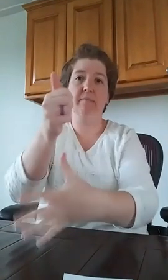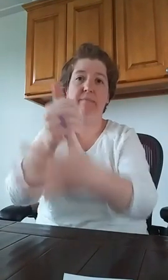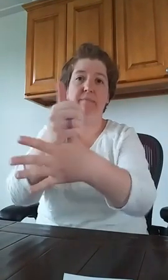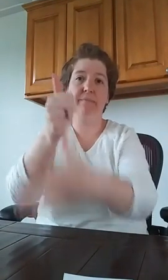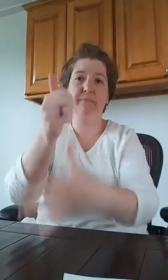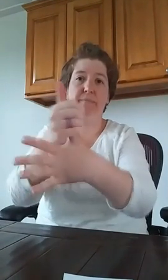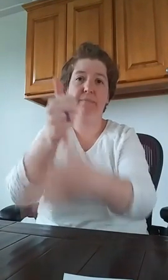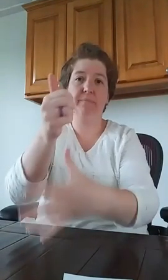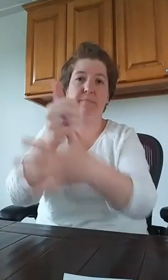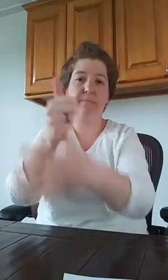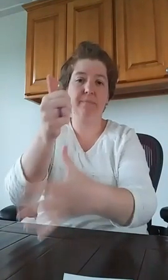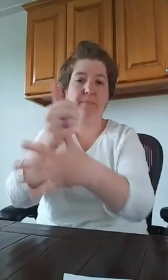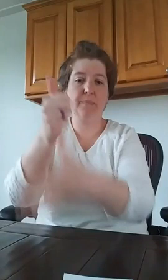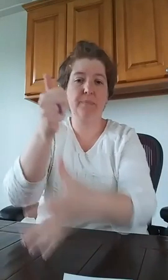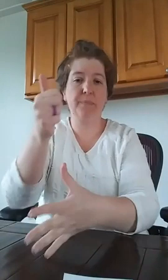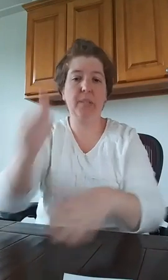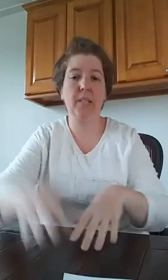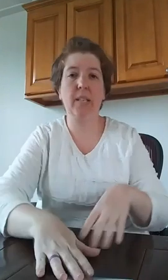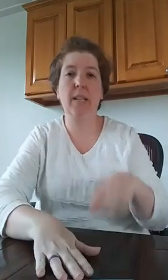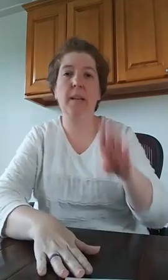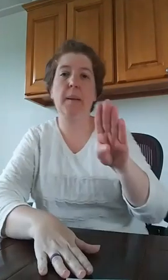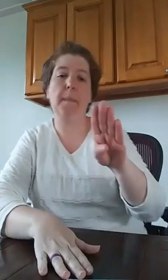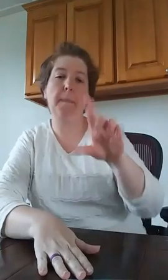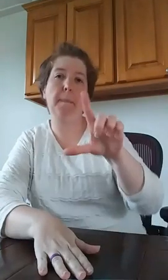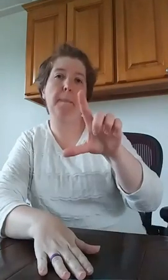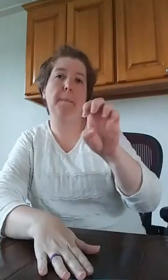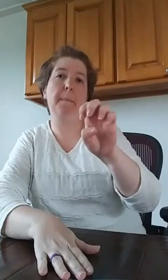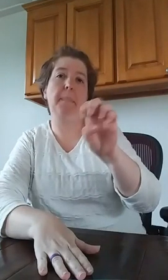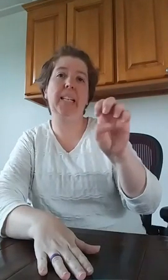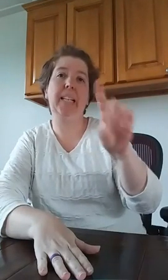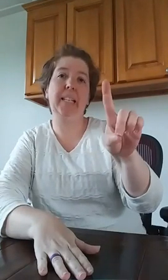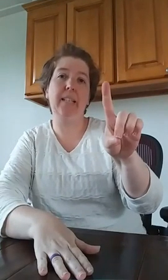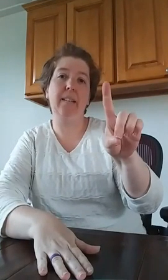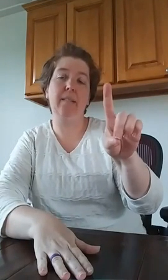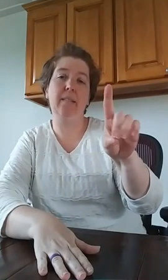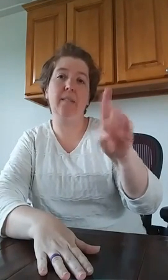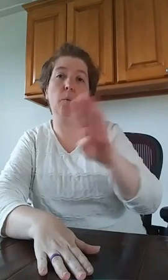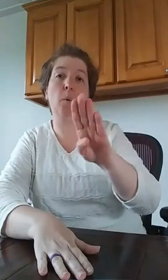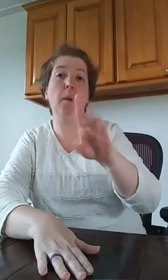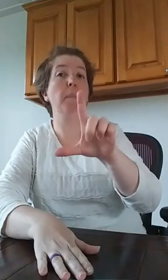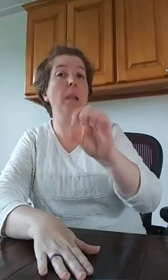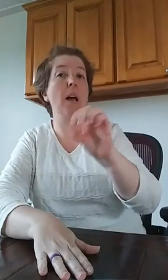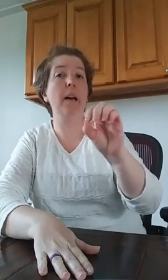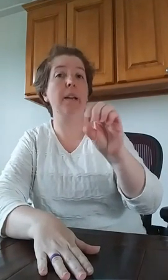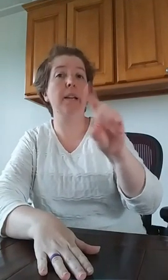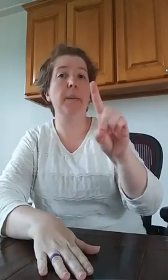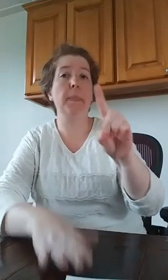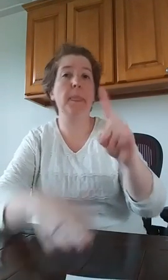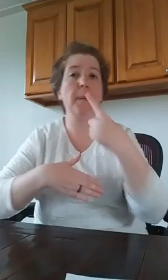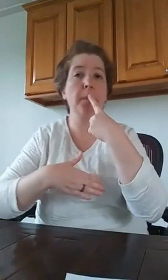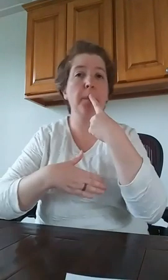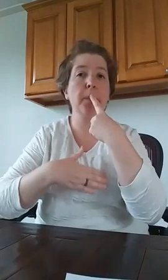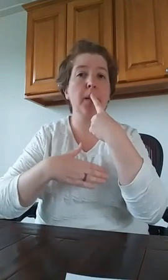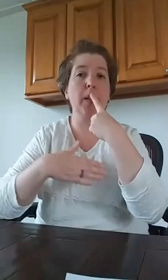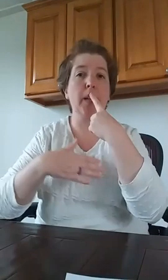bleed or blood it's